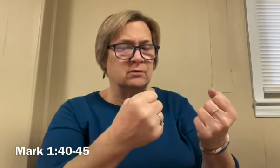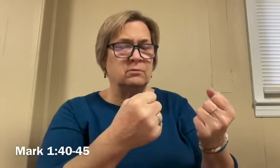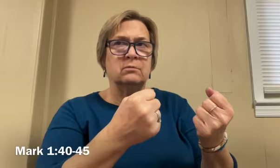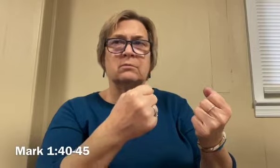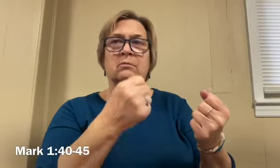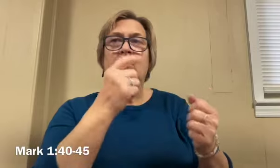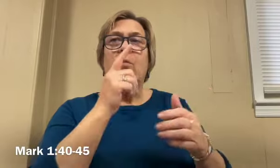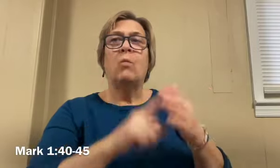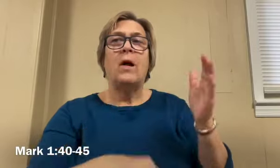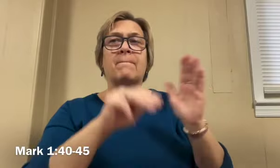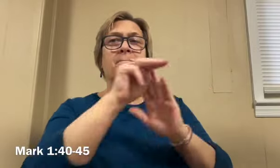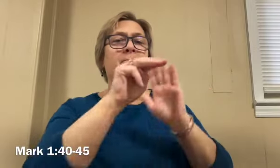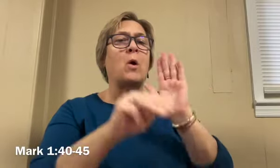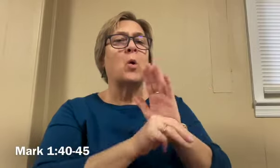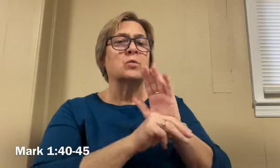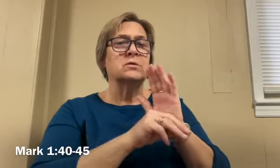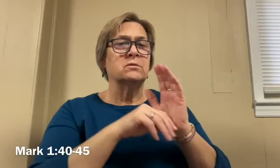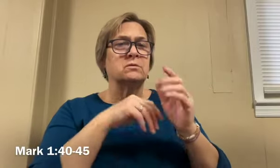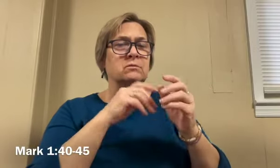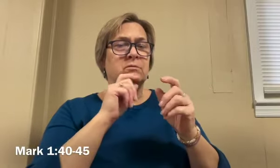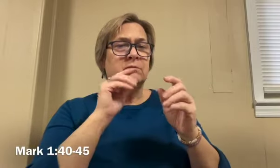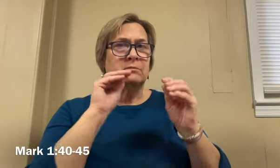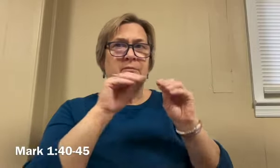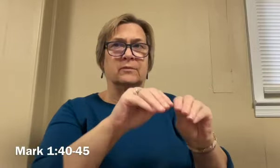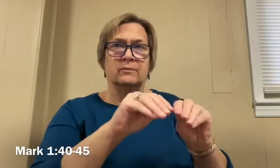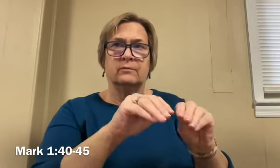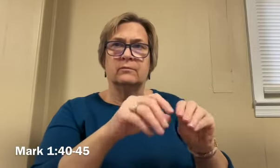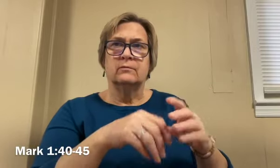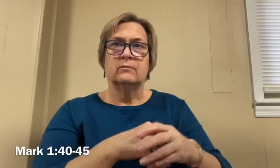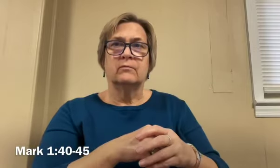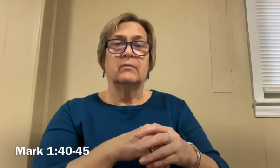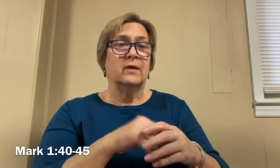what Moses prescribed. That will be proof for them."